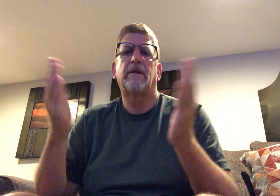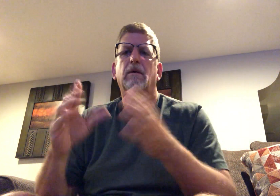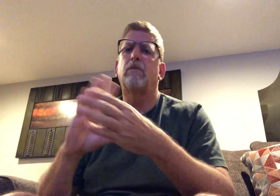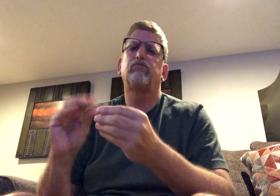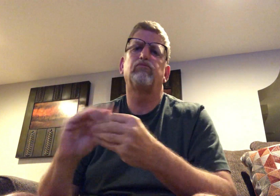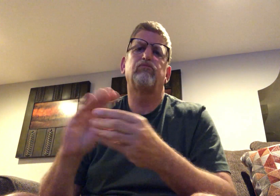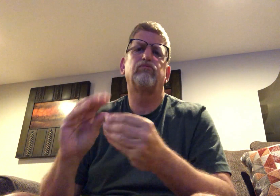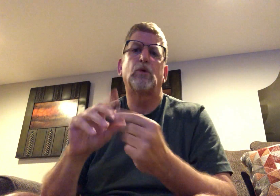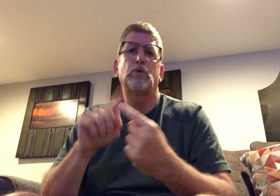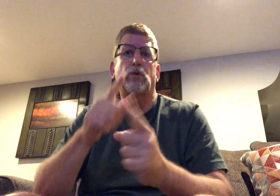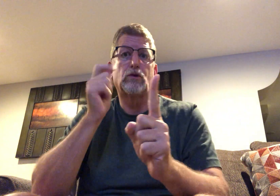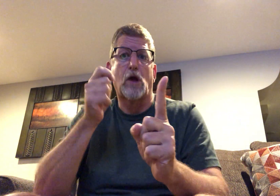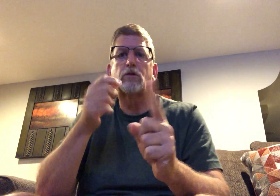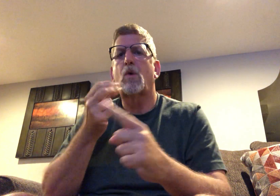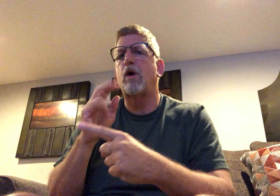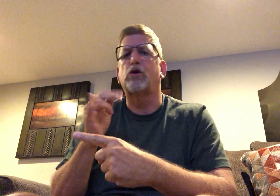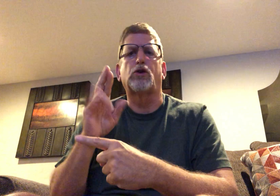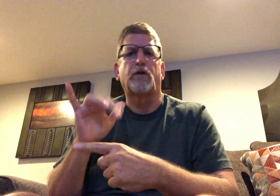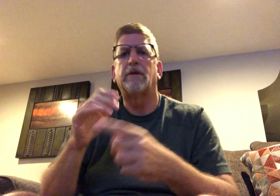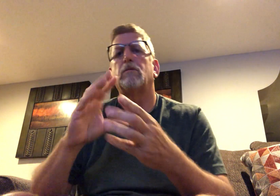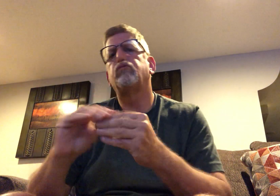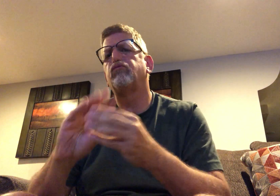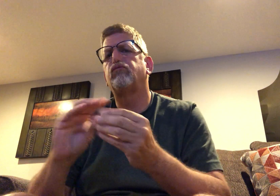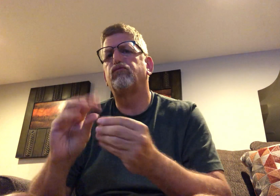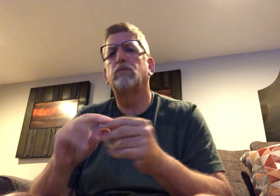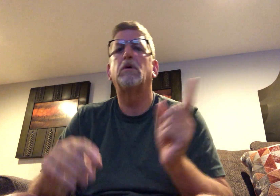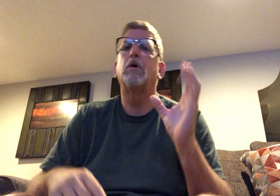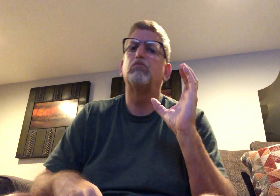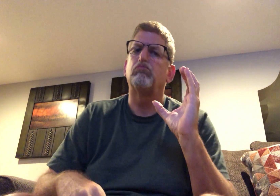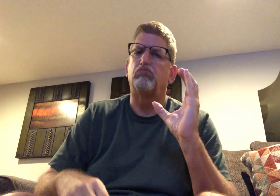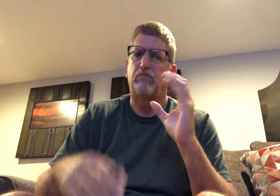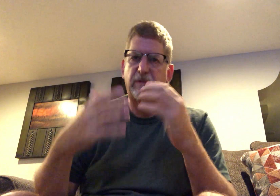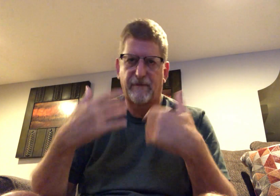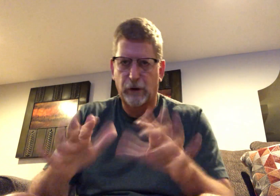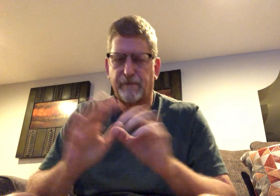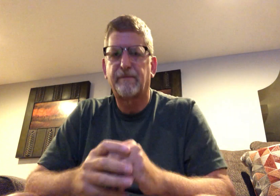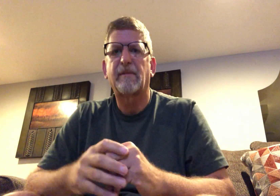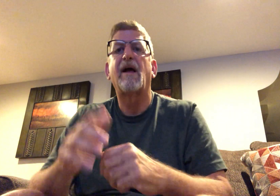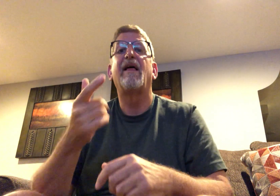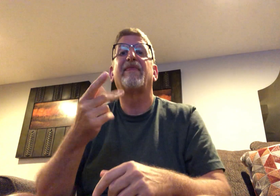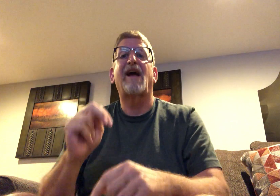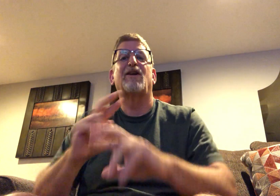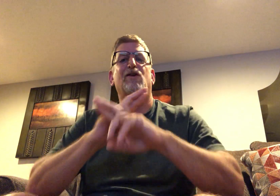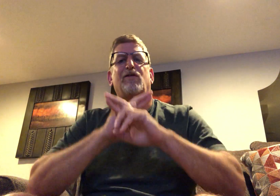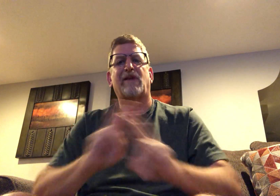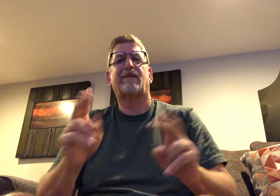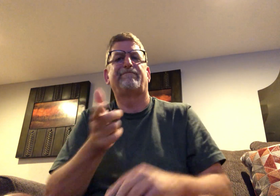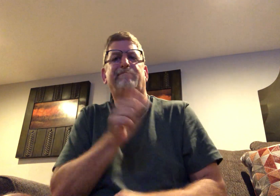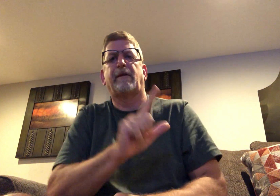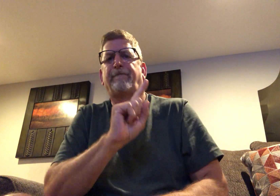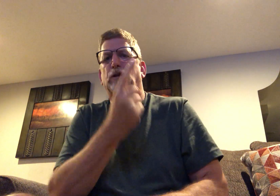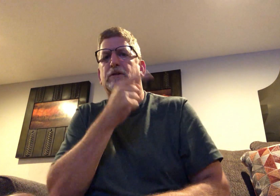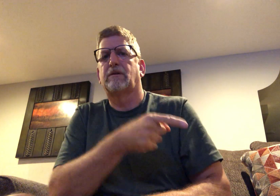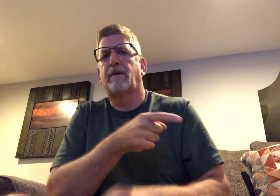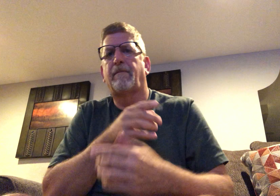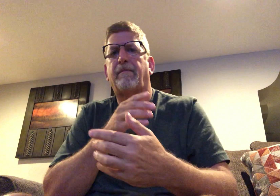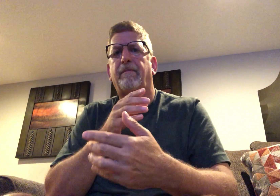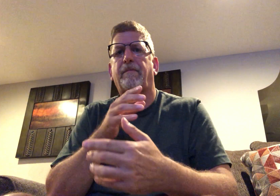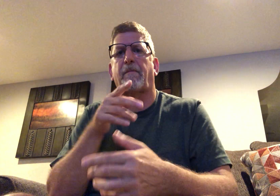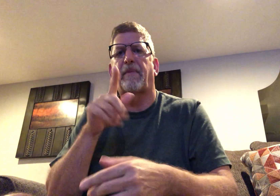All right, this whistleblower story is blowing up, and it's doing so on our watch. There is now breaking news